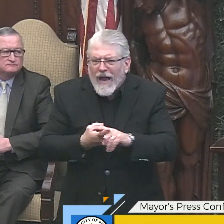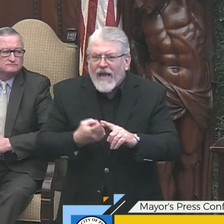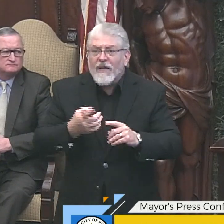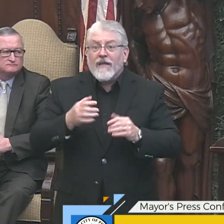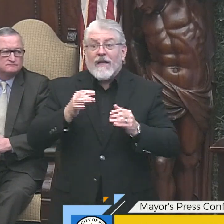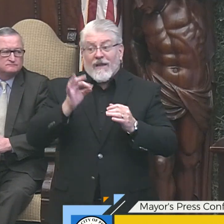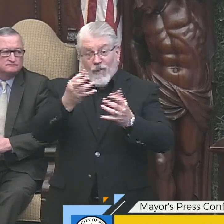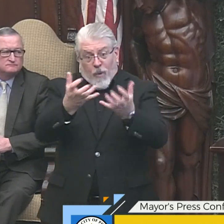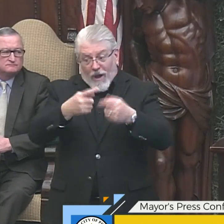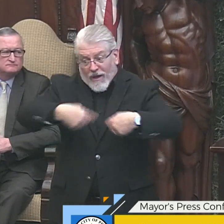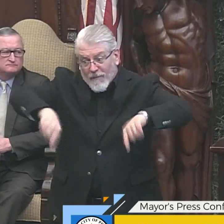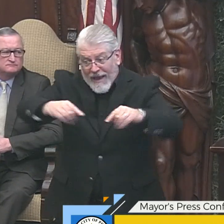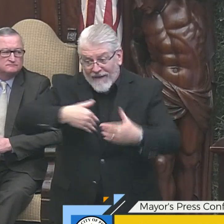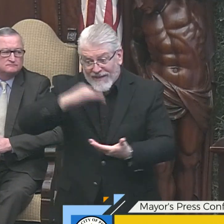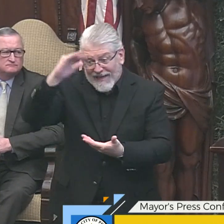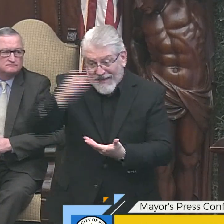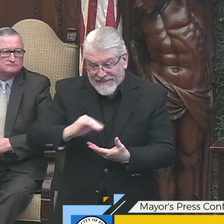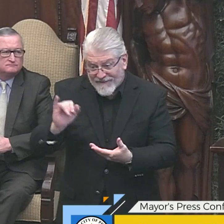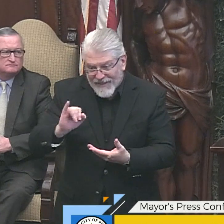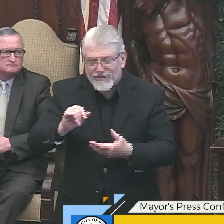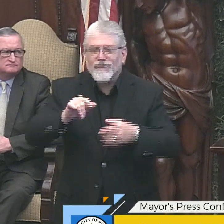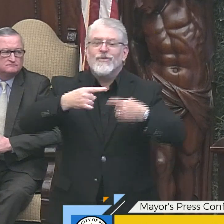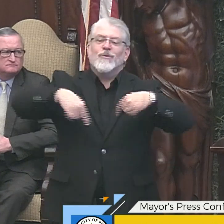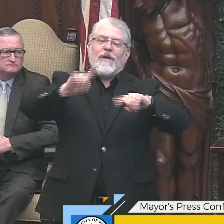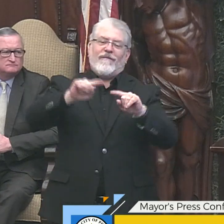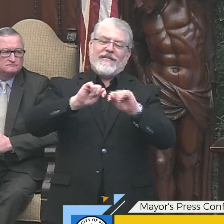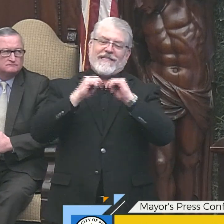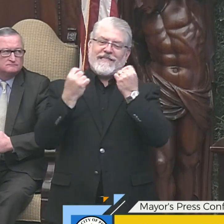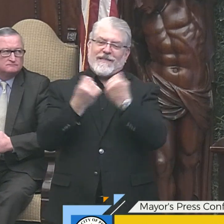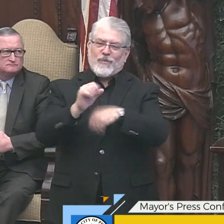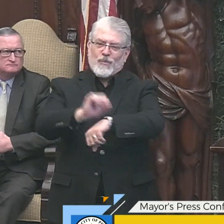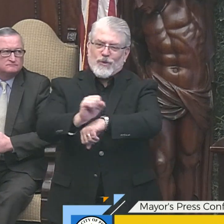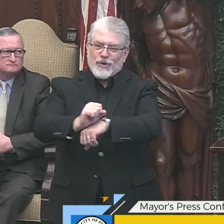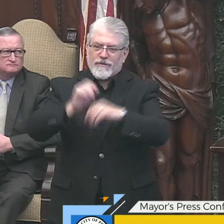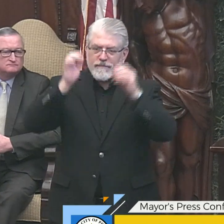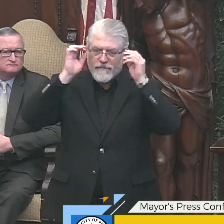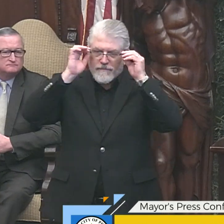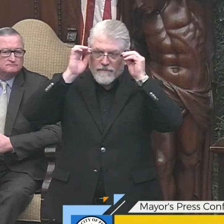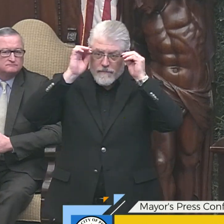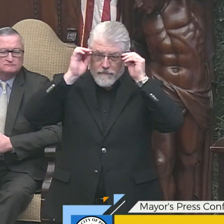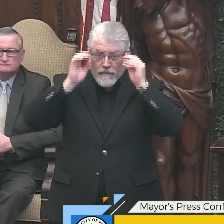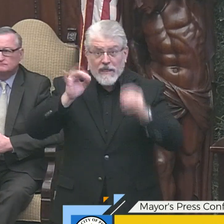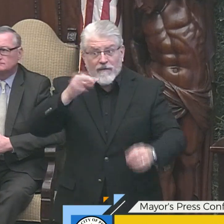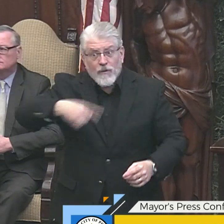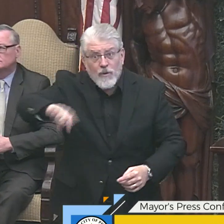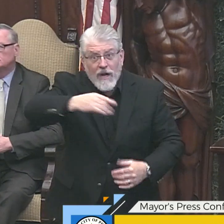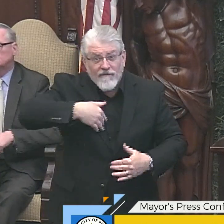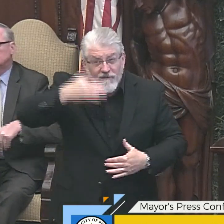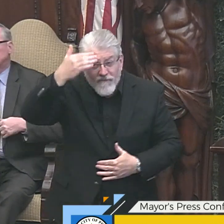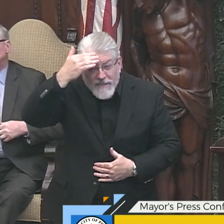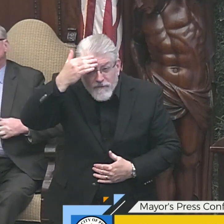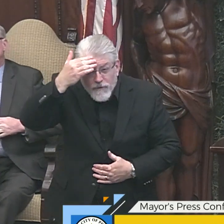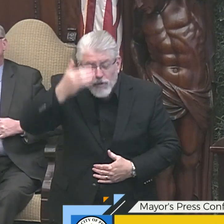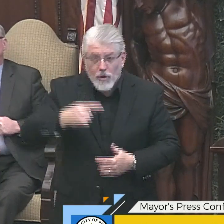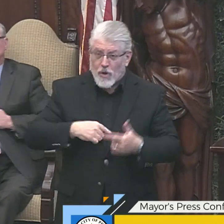for everyone. It's especially true for anybody who has a fever or a new onset of a cough. Stay away from other